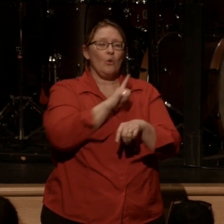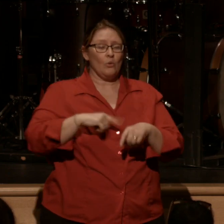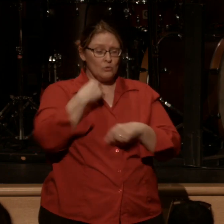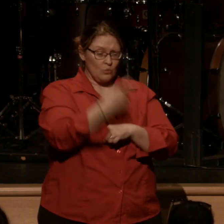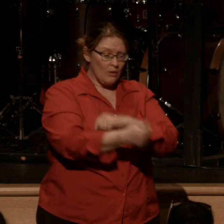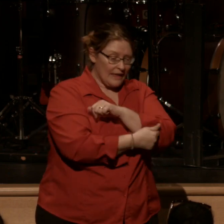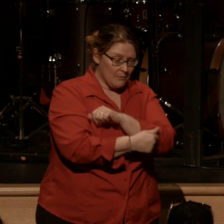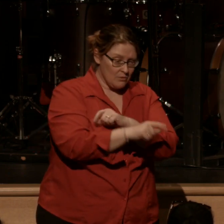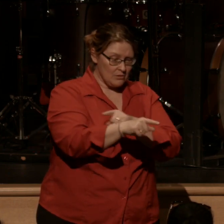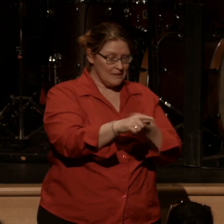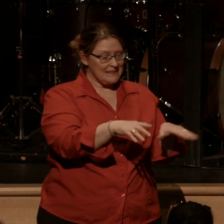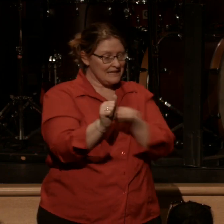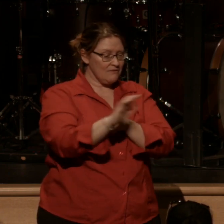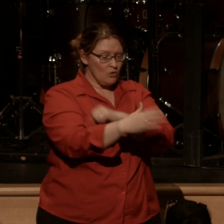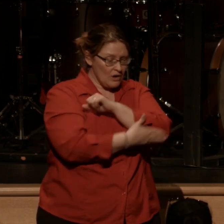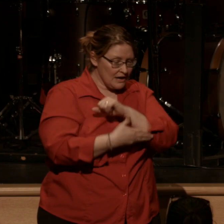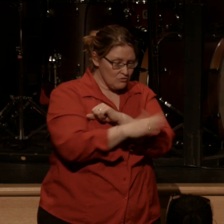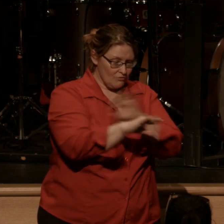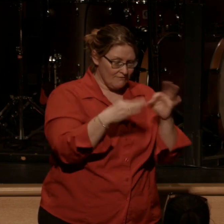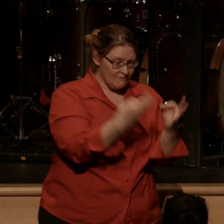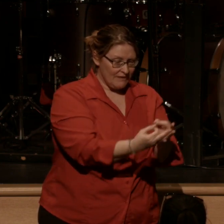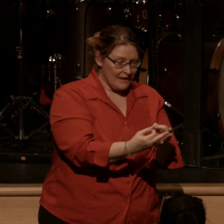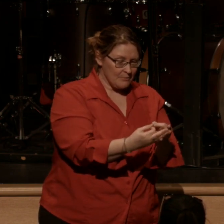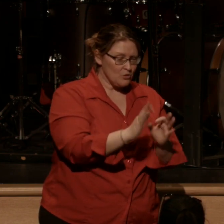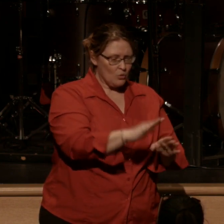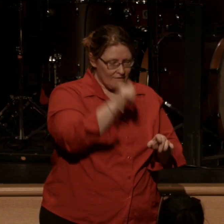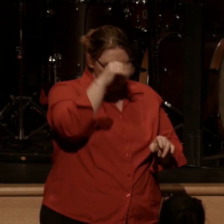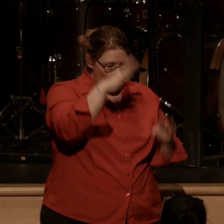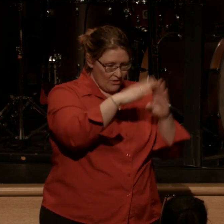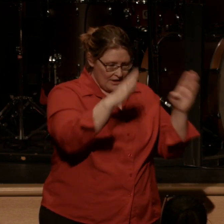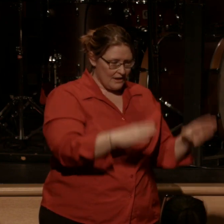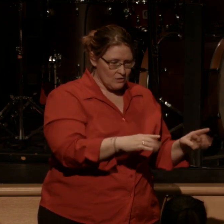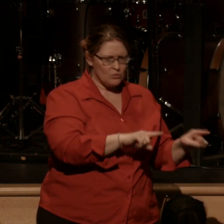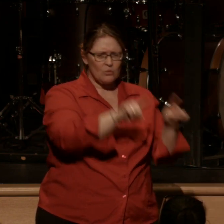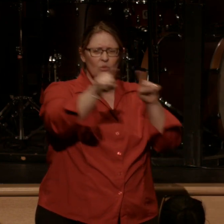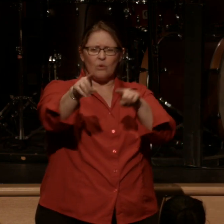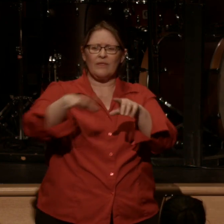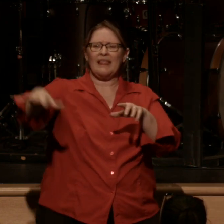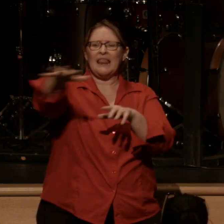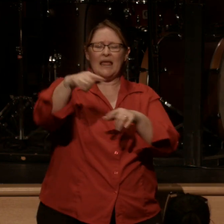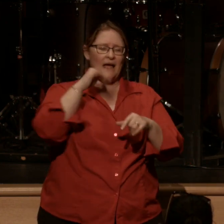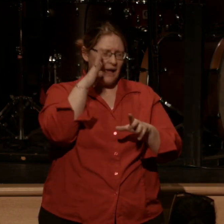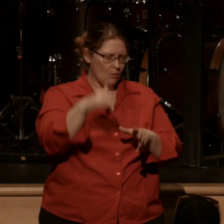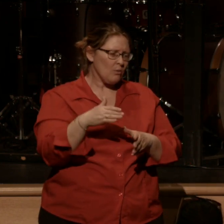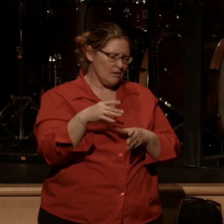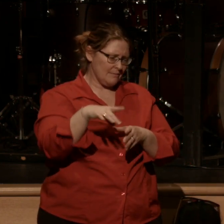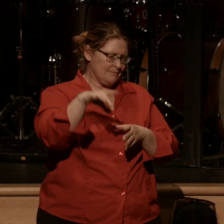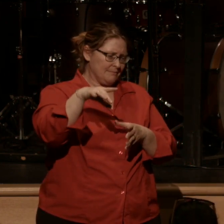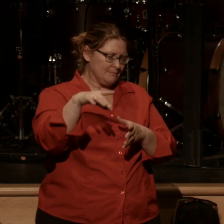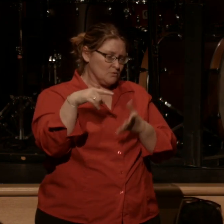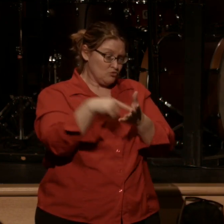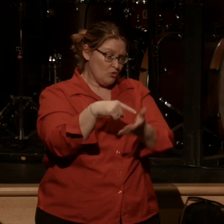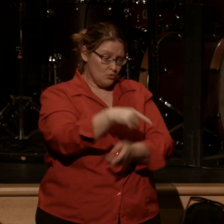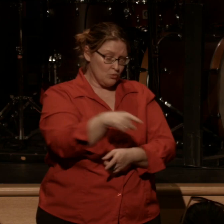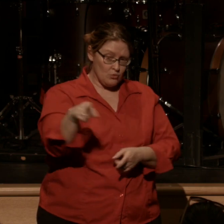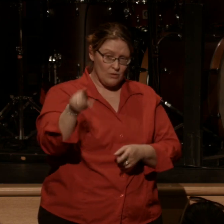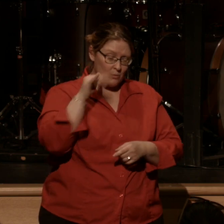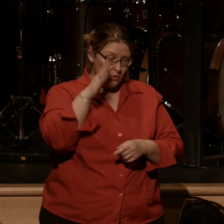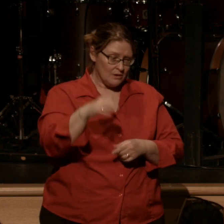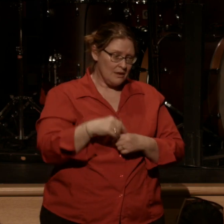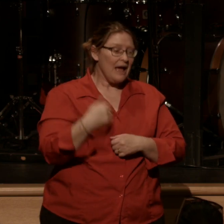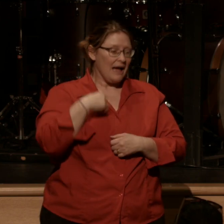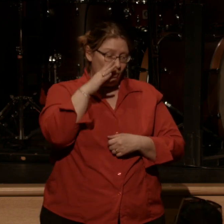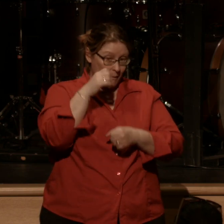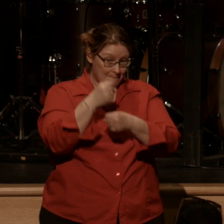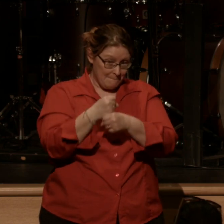your country and your kindred and your father's house to the land that I will show you. And I